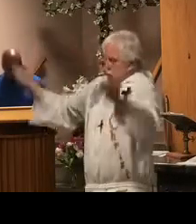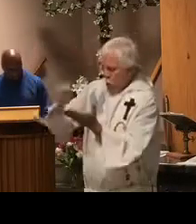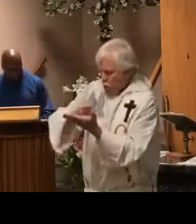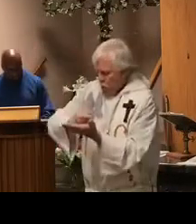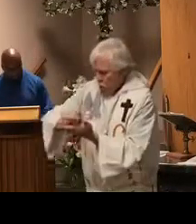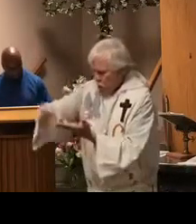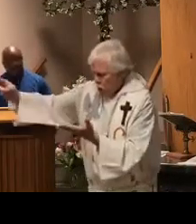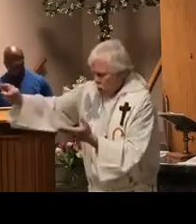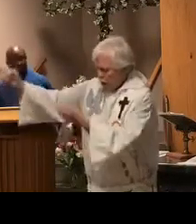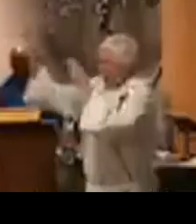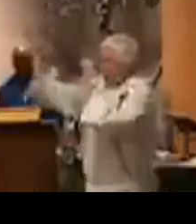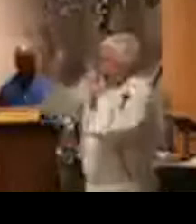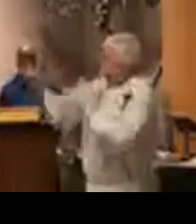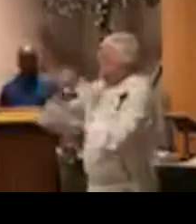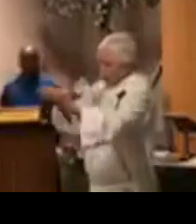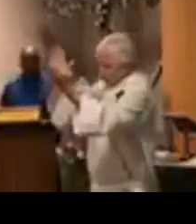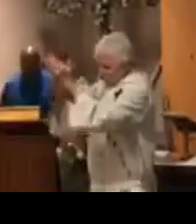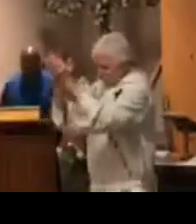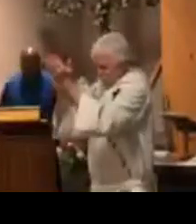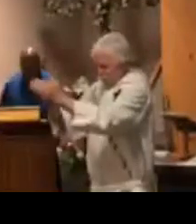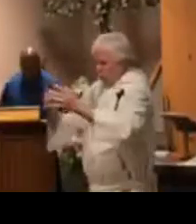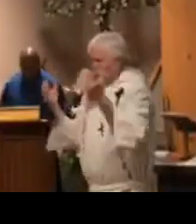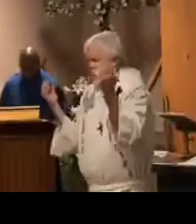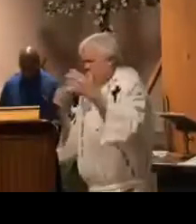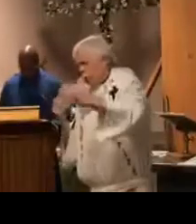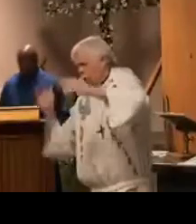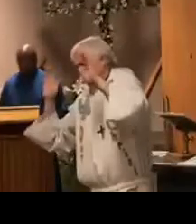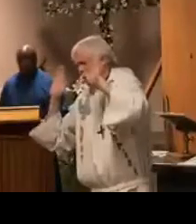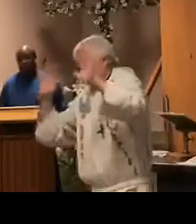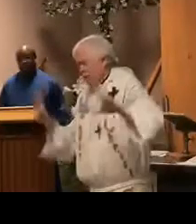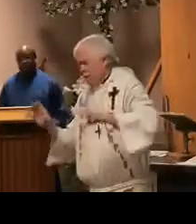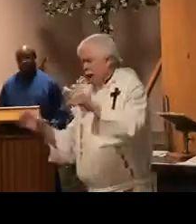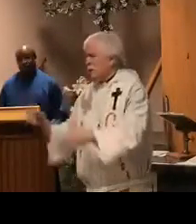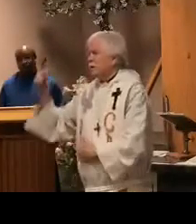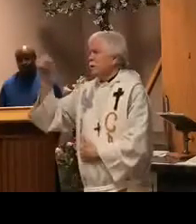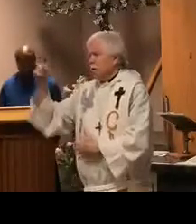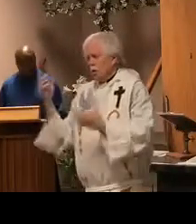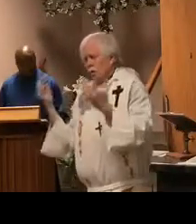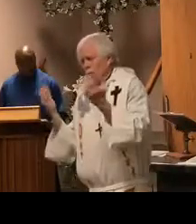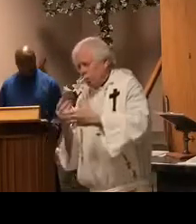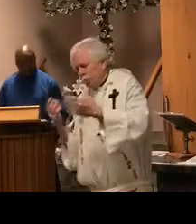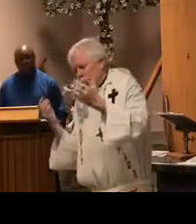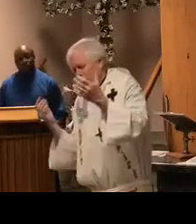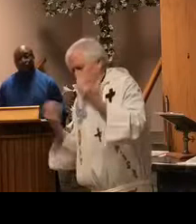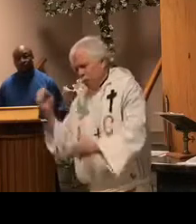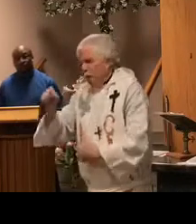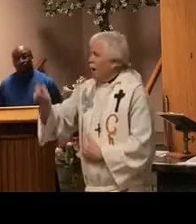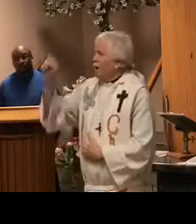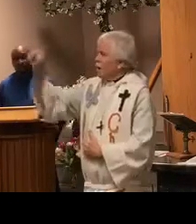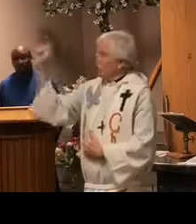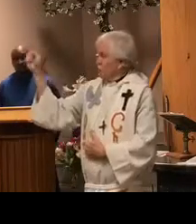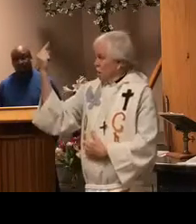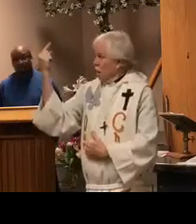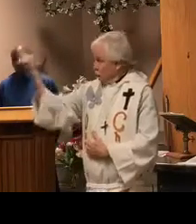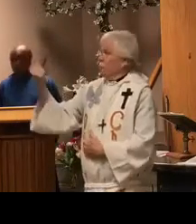hope, having honor and praise. And yes, you alone, you do great